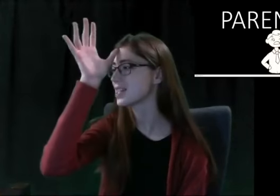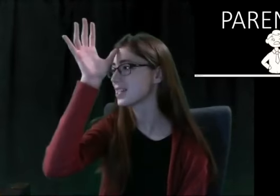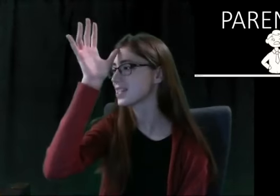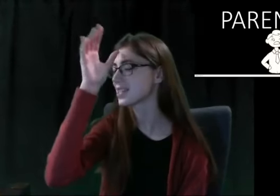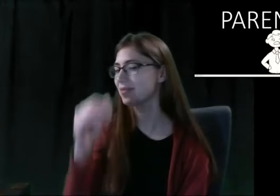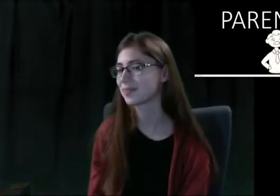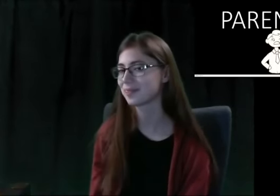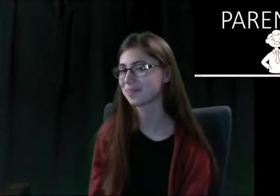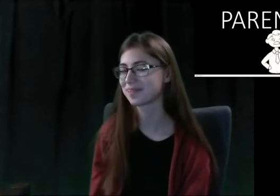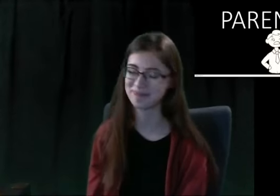parents.